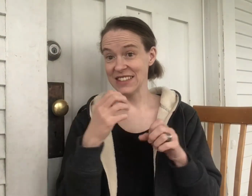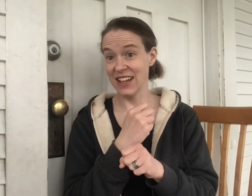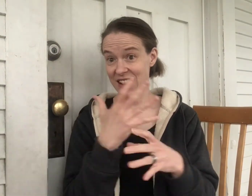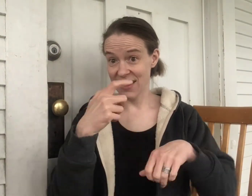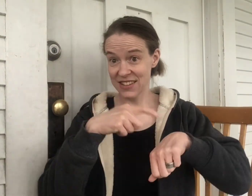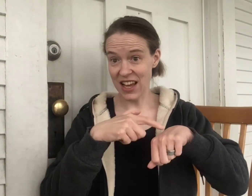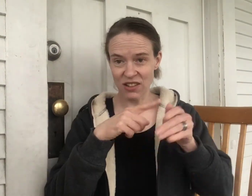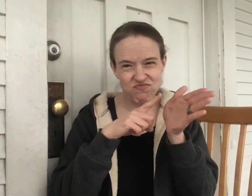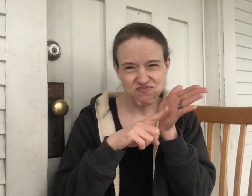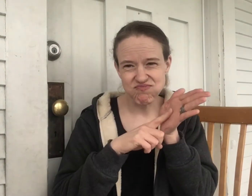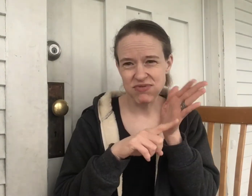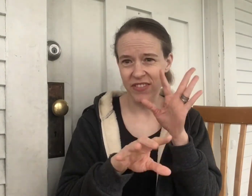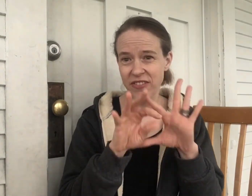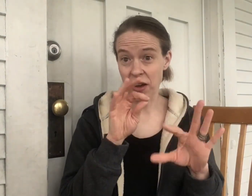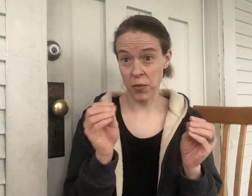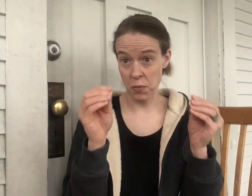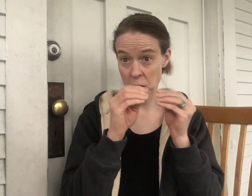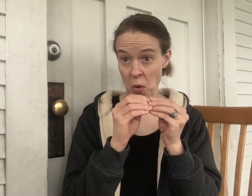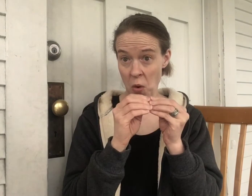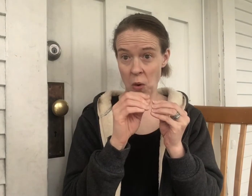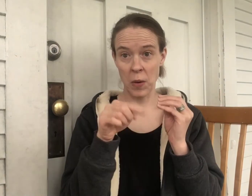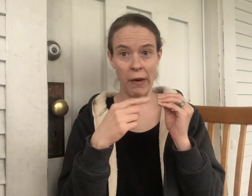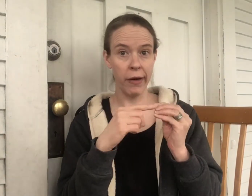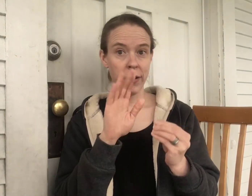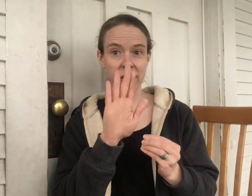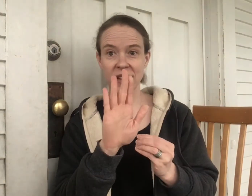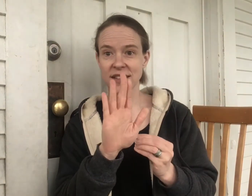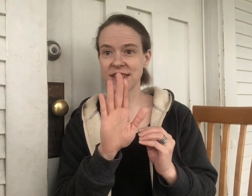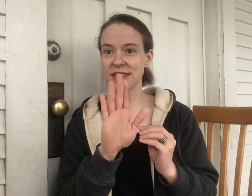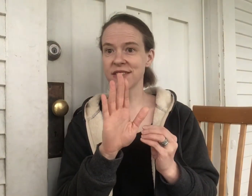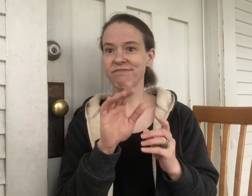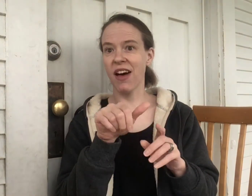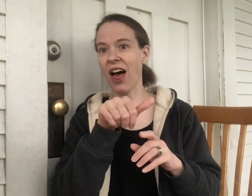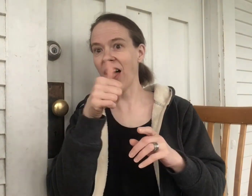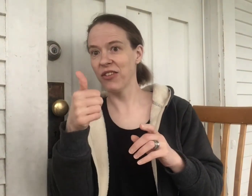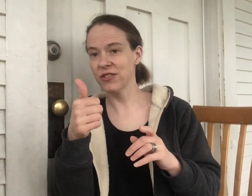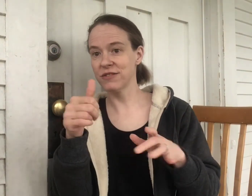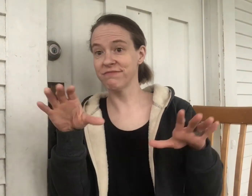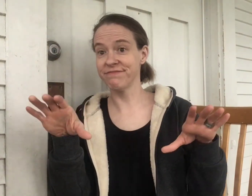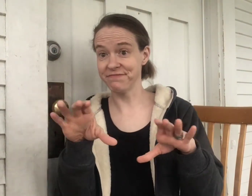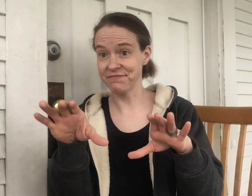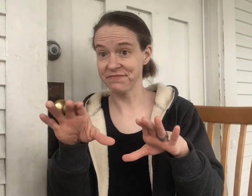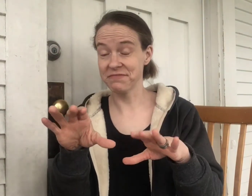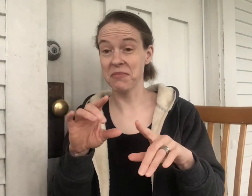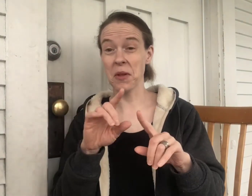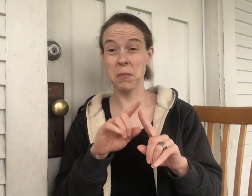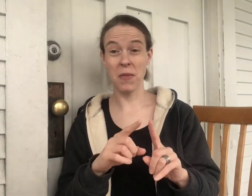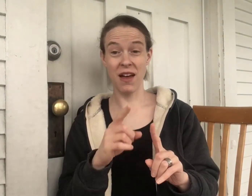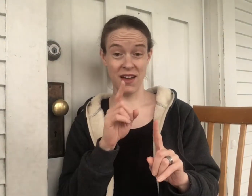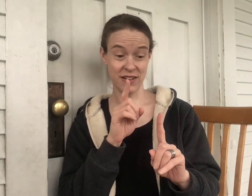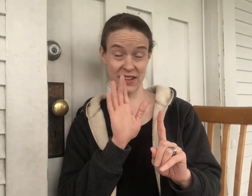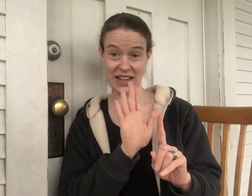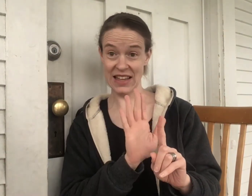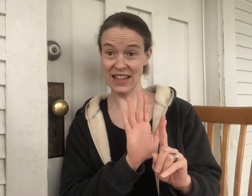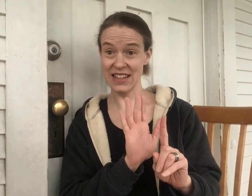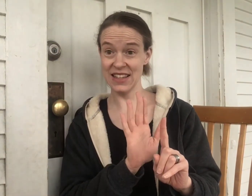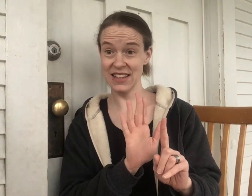And I haven't really taken a lot of time to find out more about his other activities, but